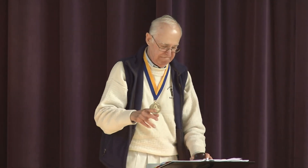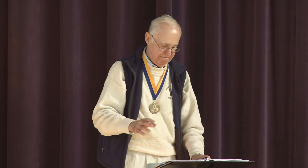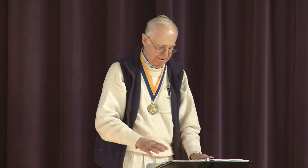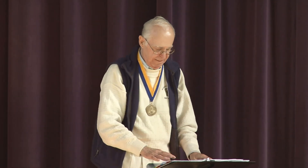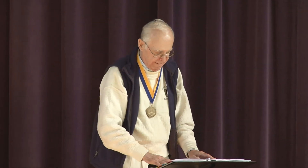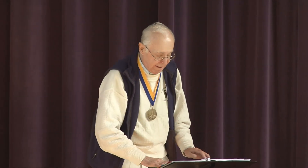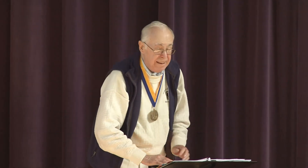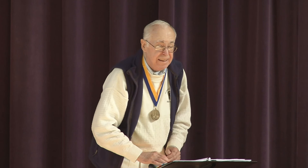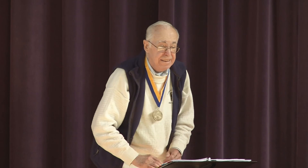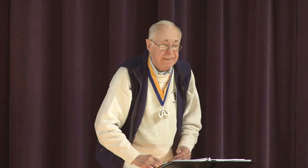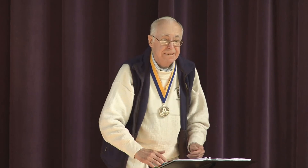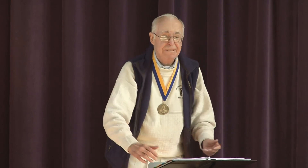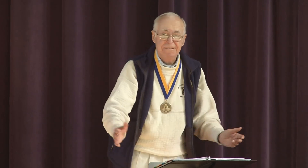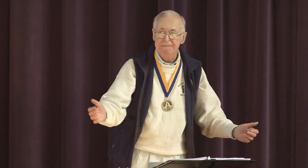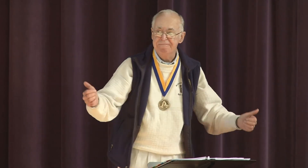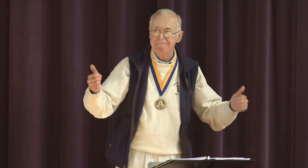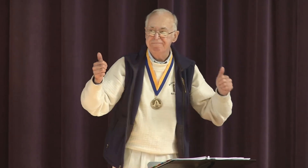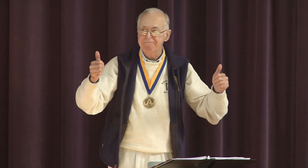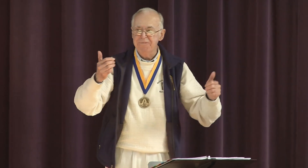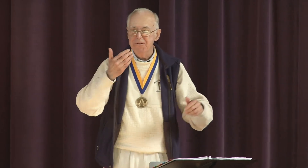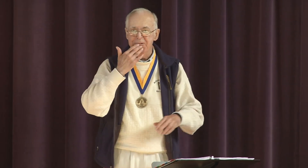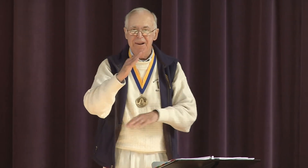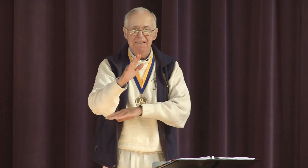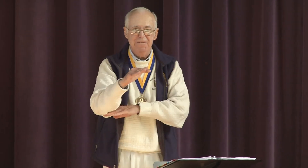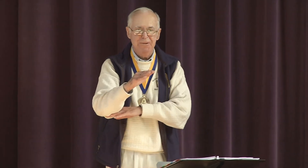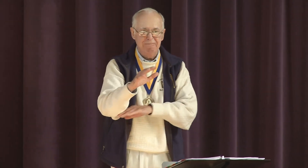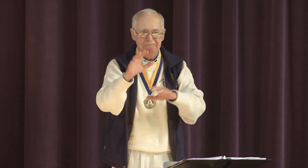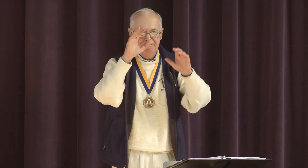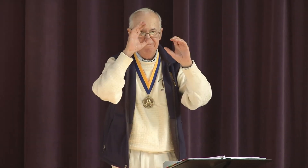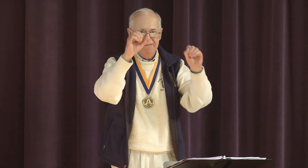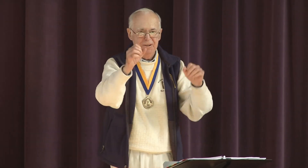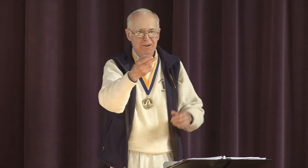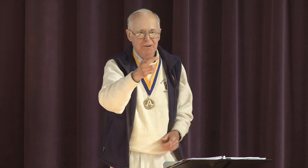I'm a little concerned I might need my glasses, so I brought them here with me. Good afternoon,